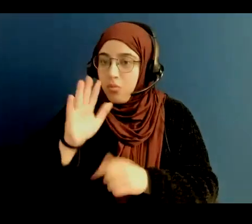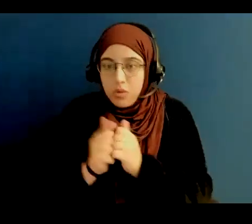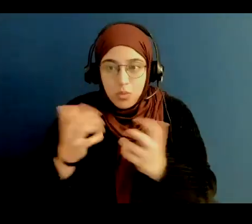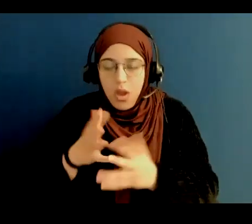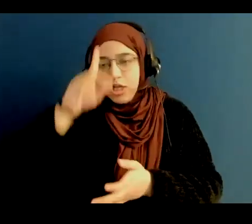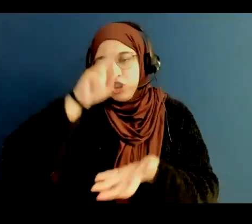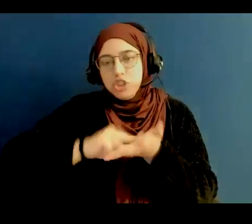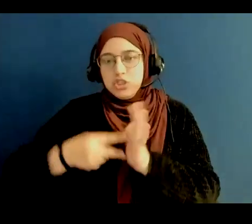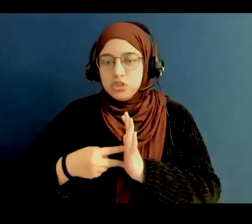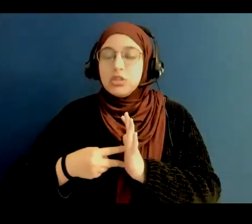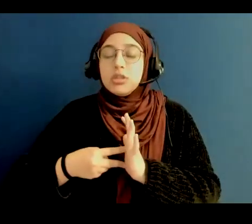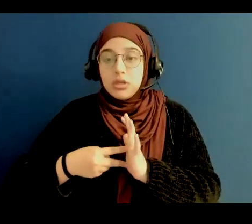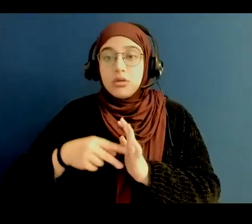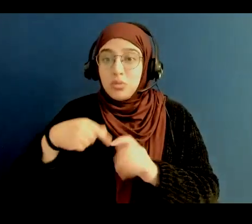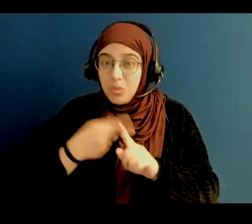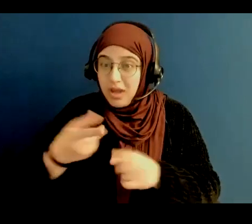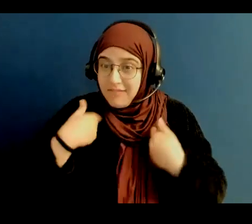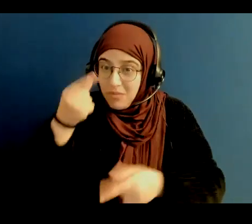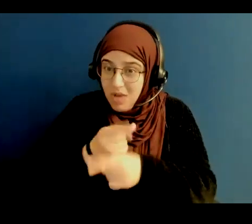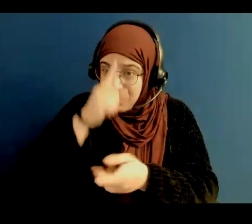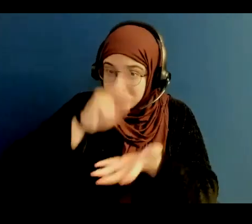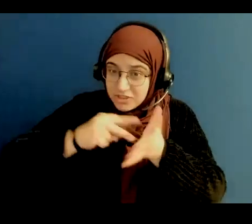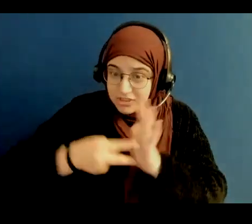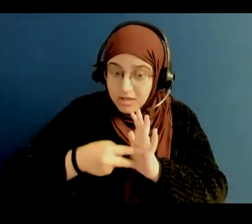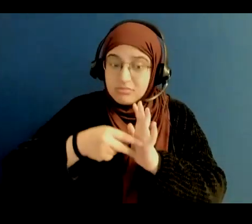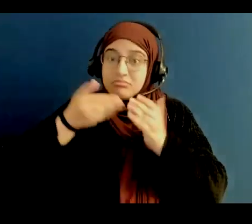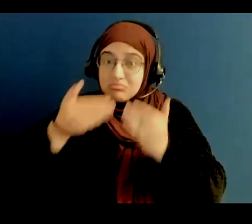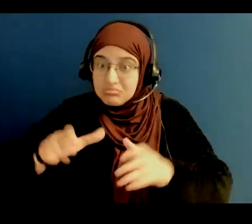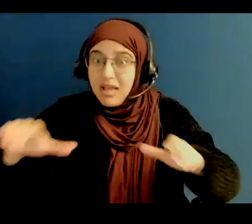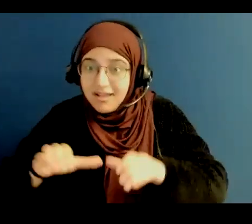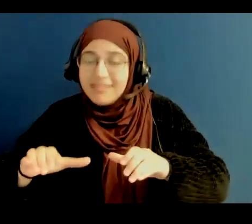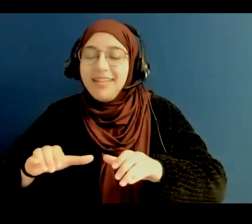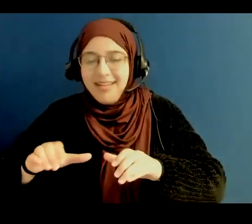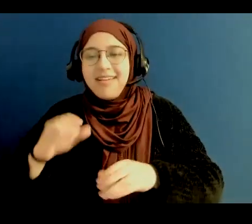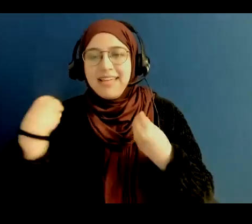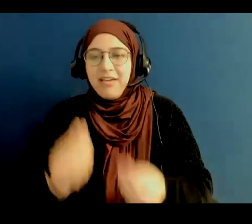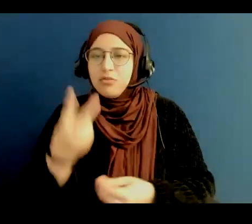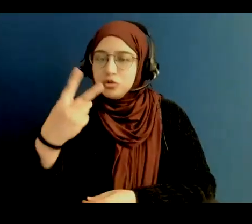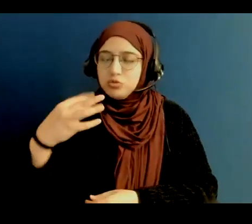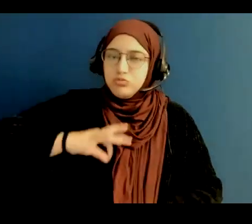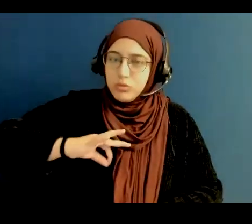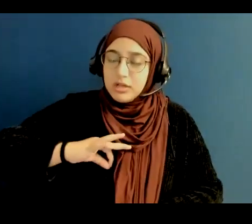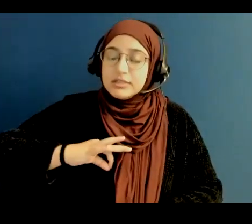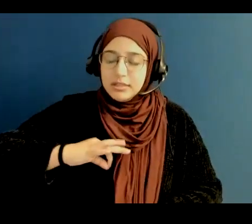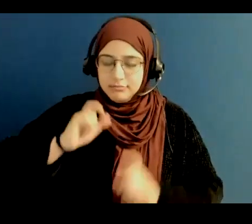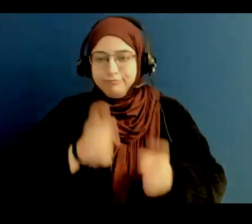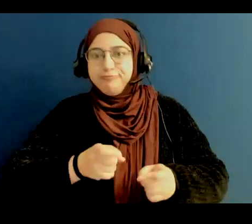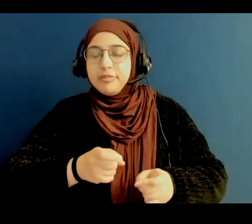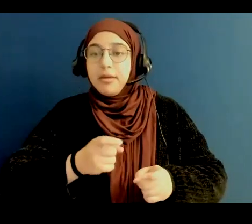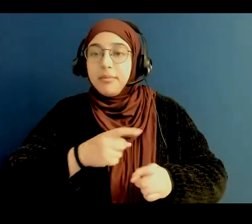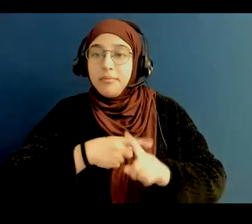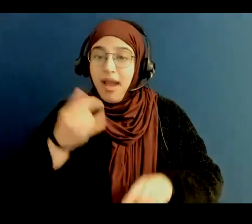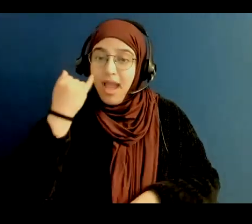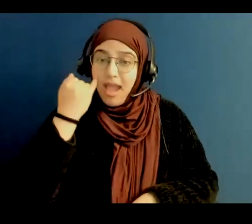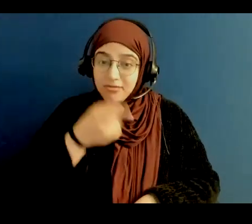right intention and you do the action, then you get two rewards for it. But if you make the right intention and you don't do the action, then you still get